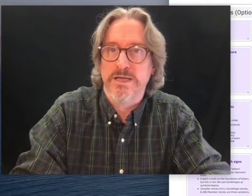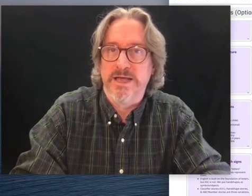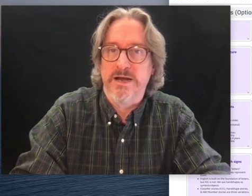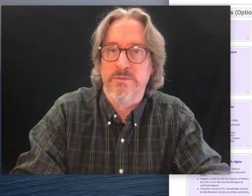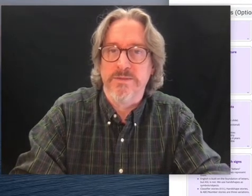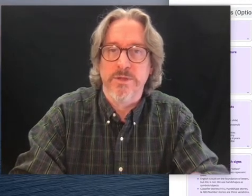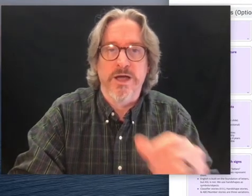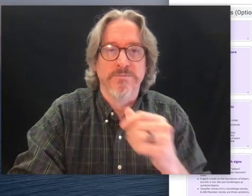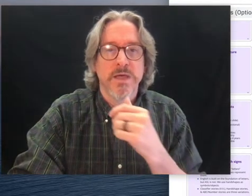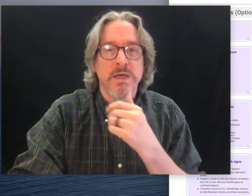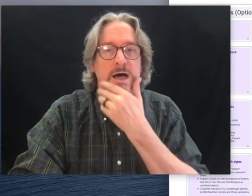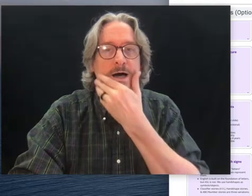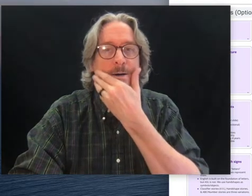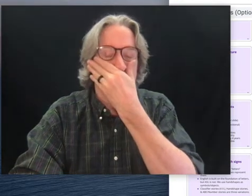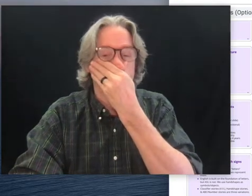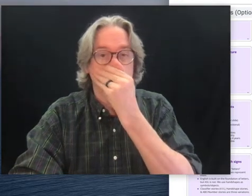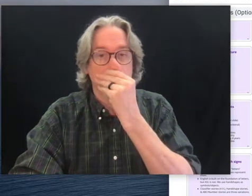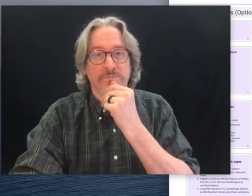Get that out of the way. Okay.